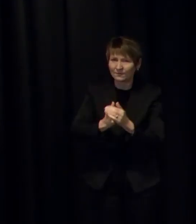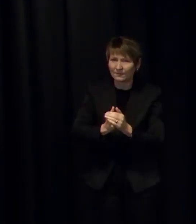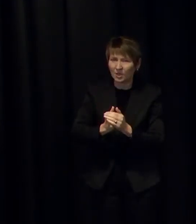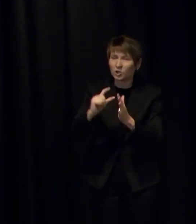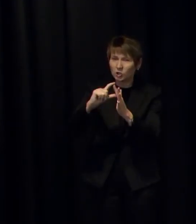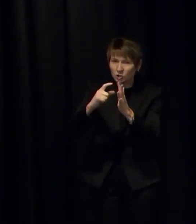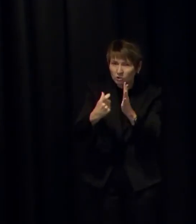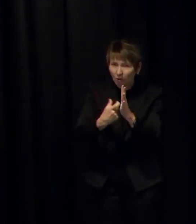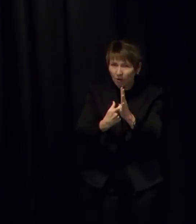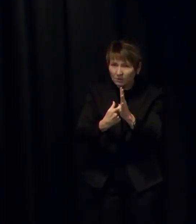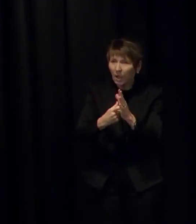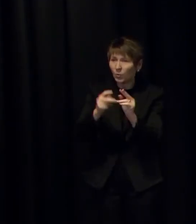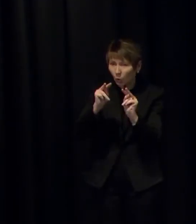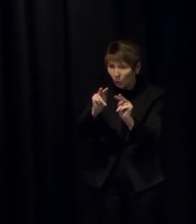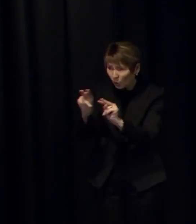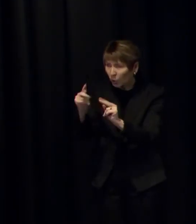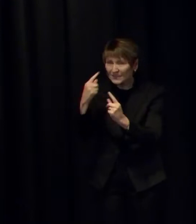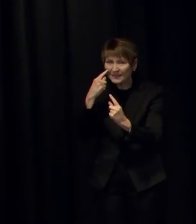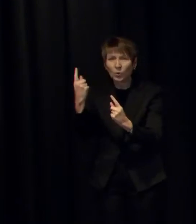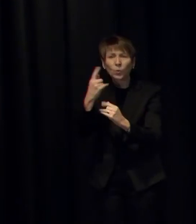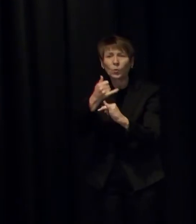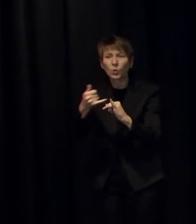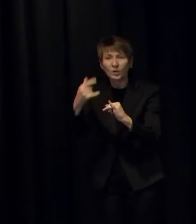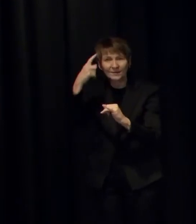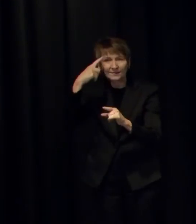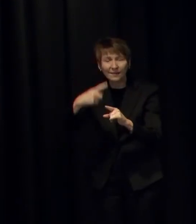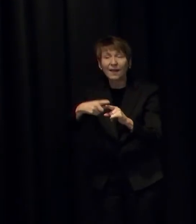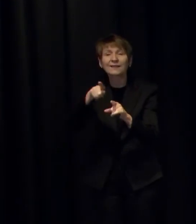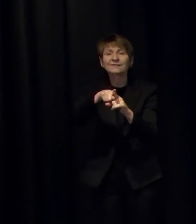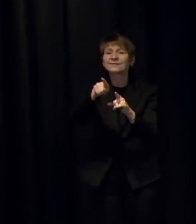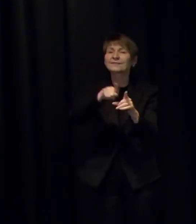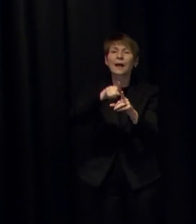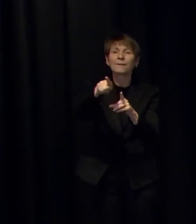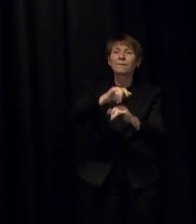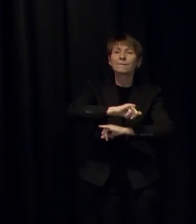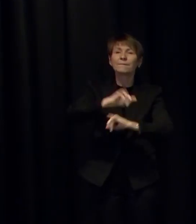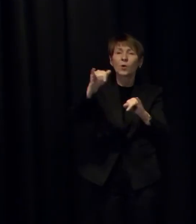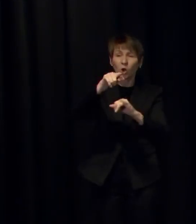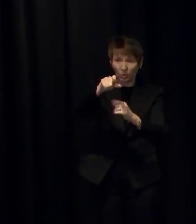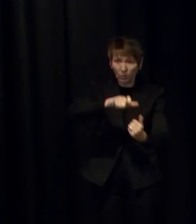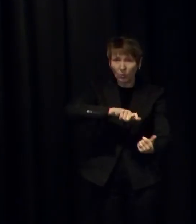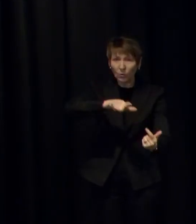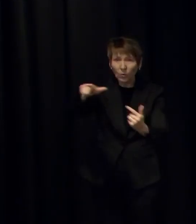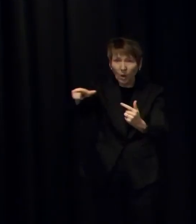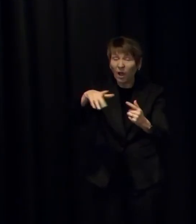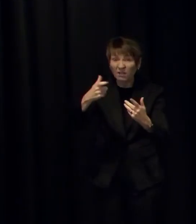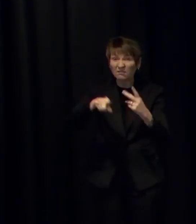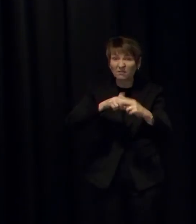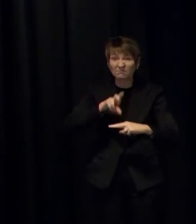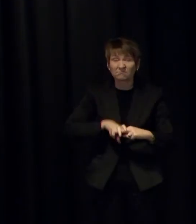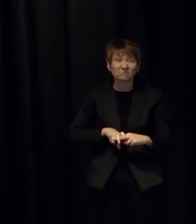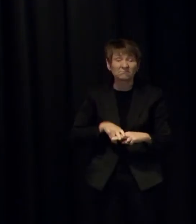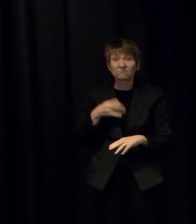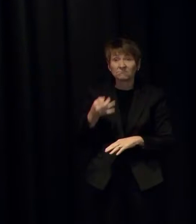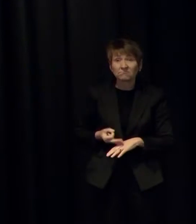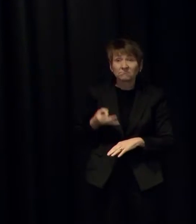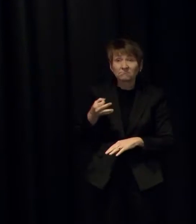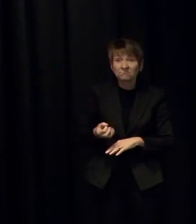how our public and indeed our private hospital systems work, but tending a bit more toward the public. We do